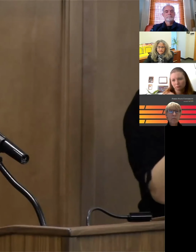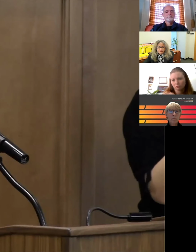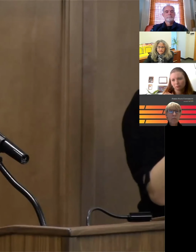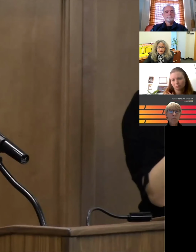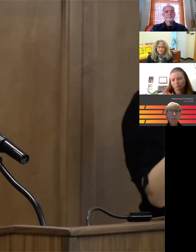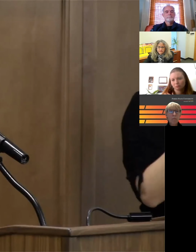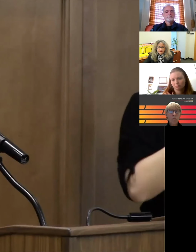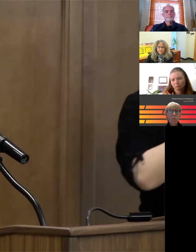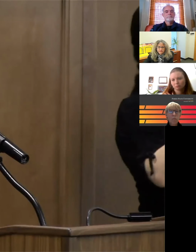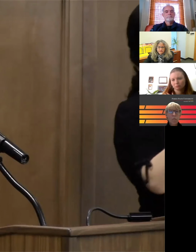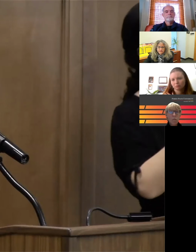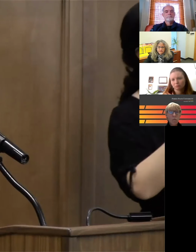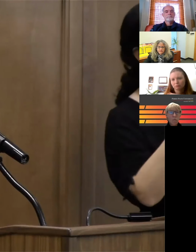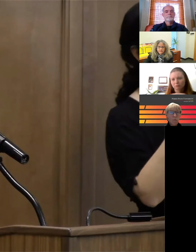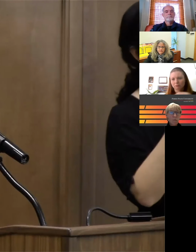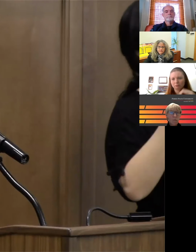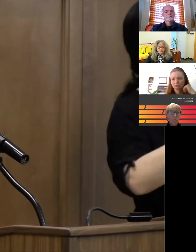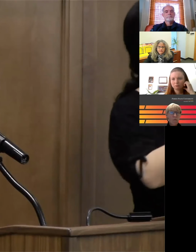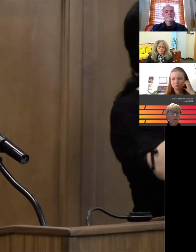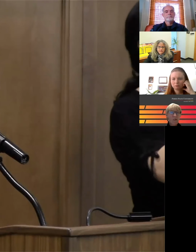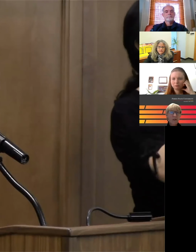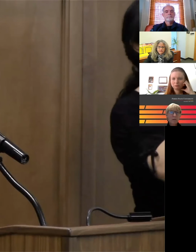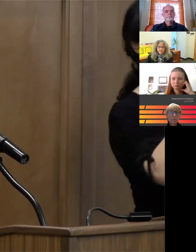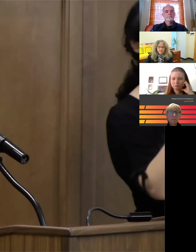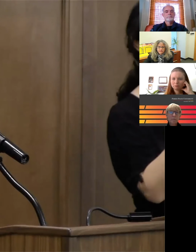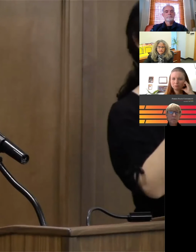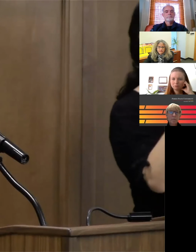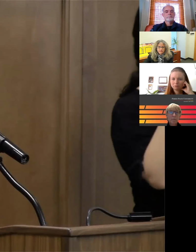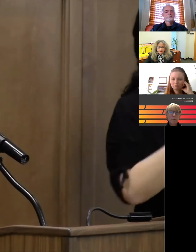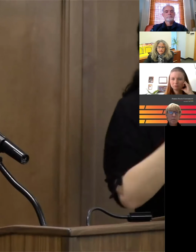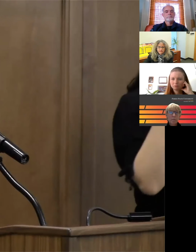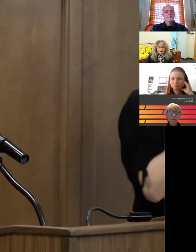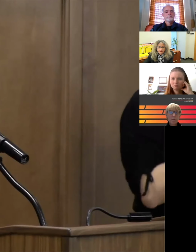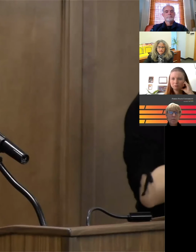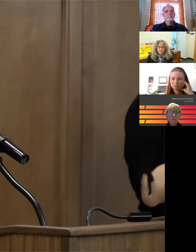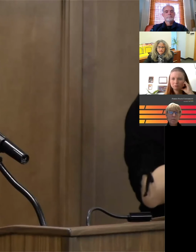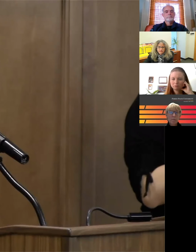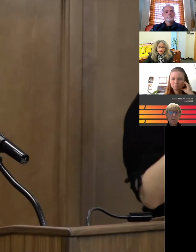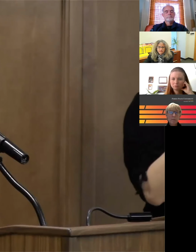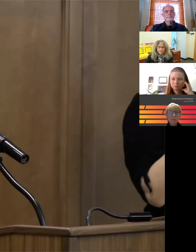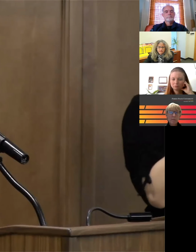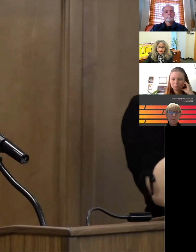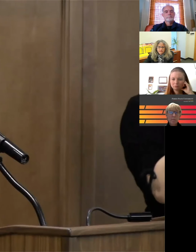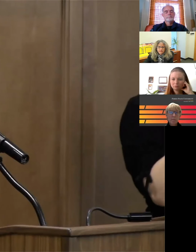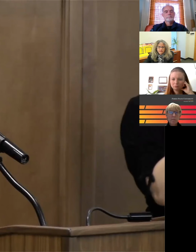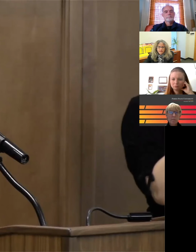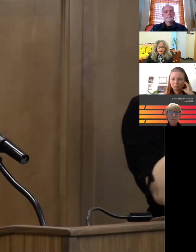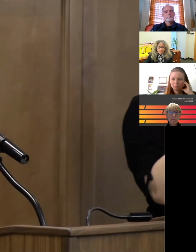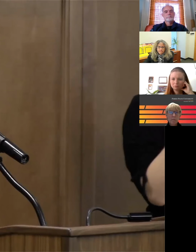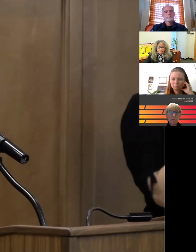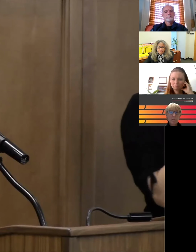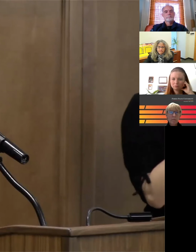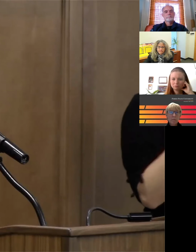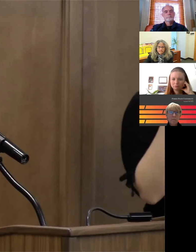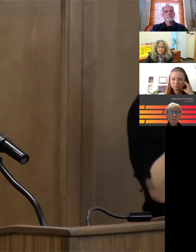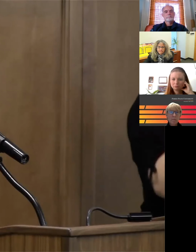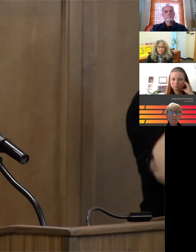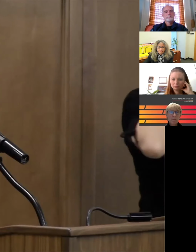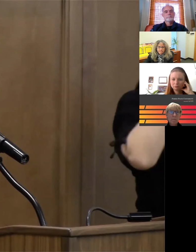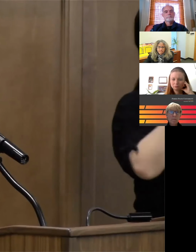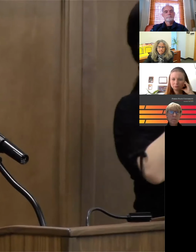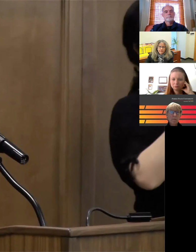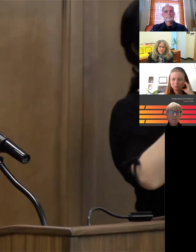On May 7th, after 128 Americans were killed from a U-boat attack, President Woodrow Wilson insisted